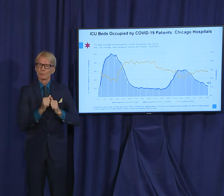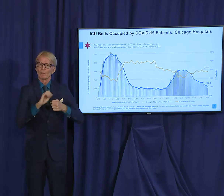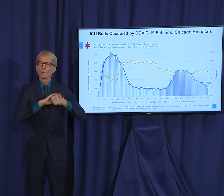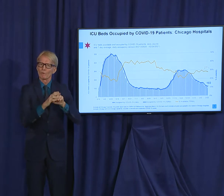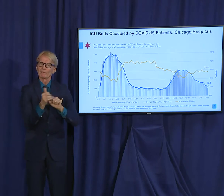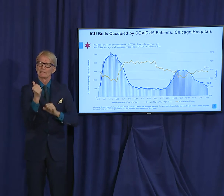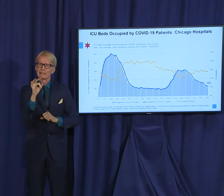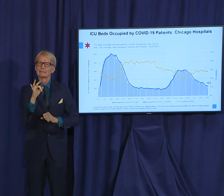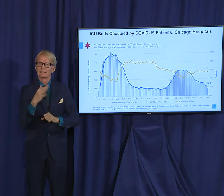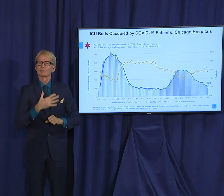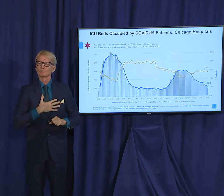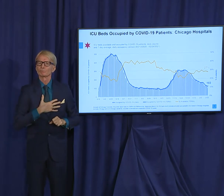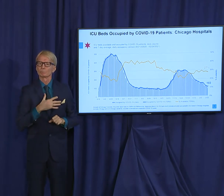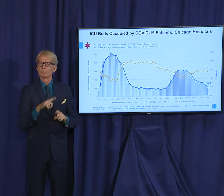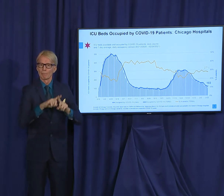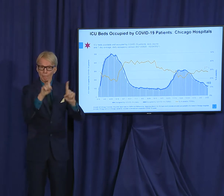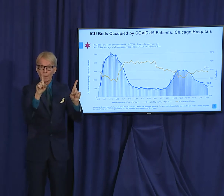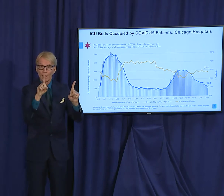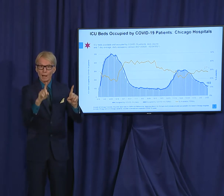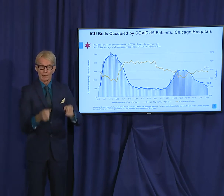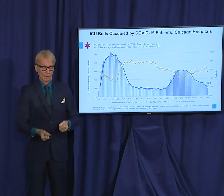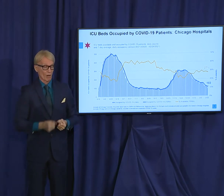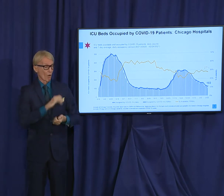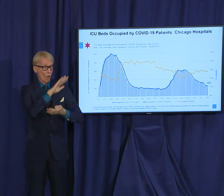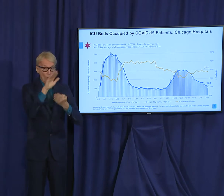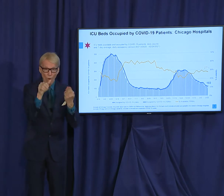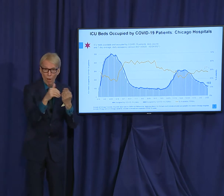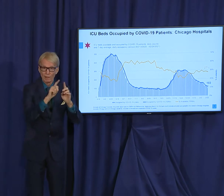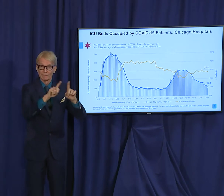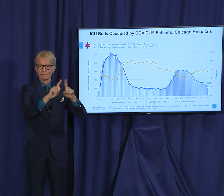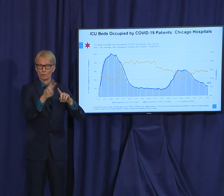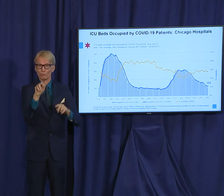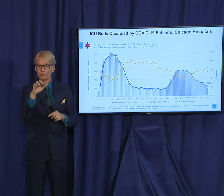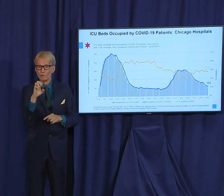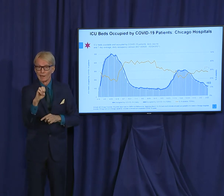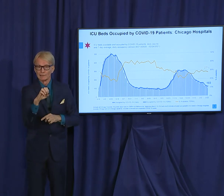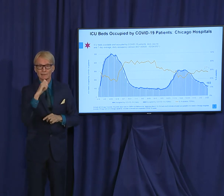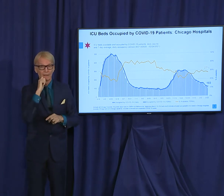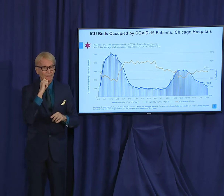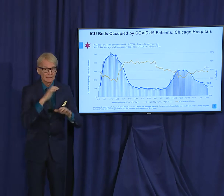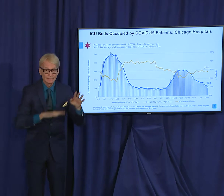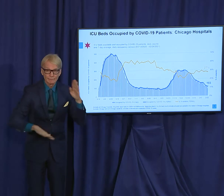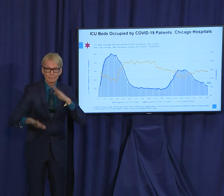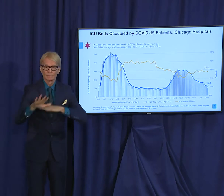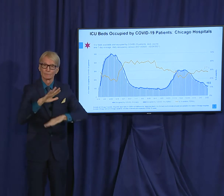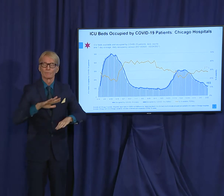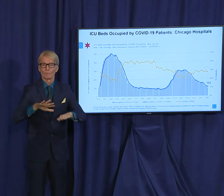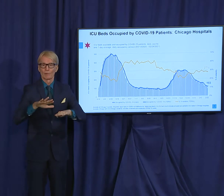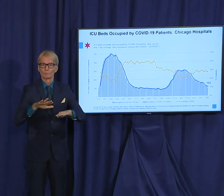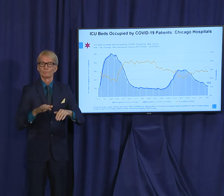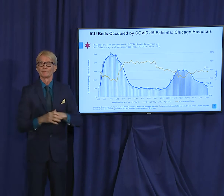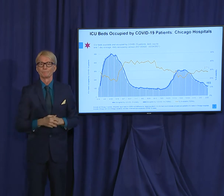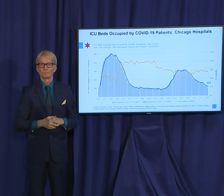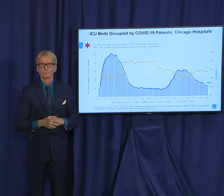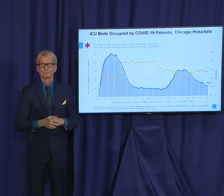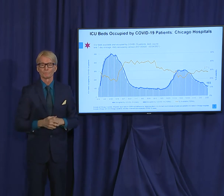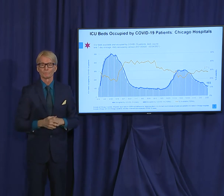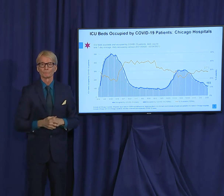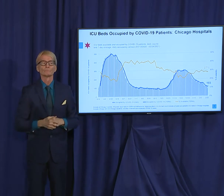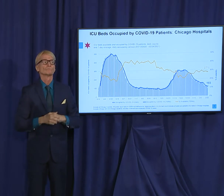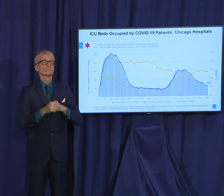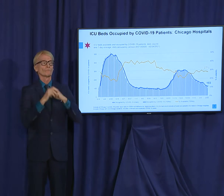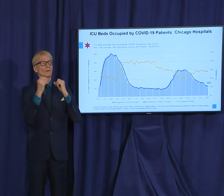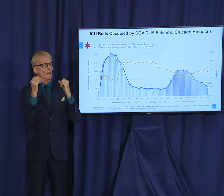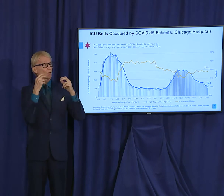really equally across all of our race ethnicity groups, consistent with the population breakdown. And